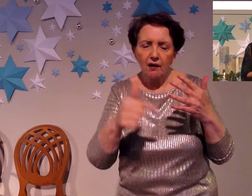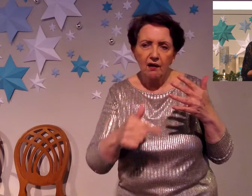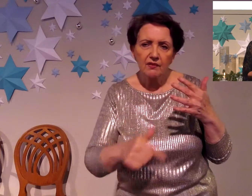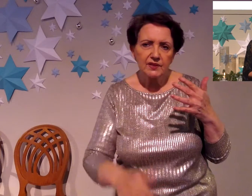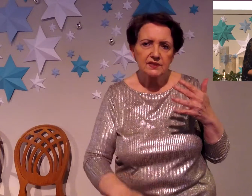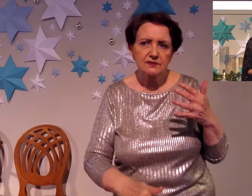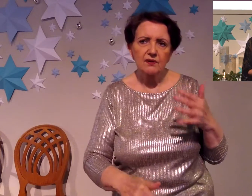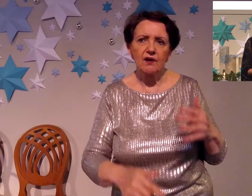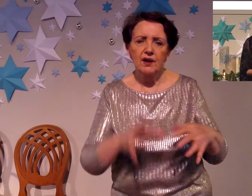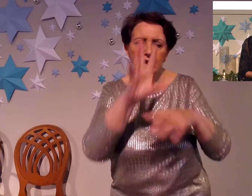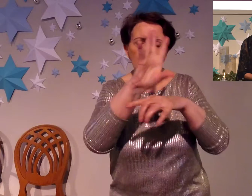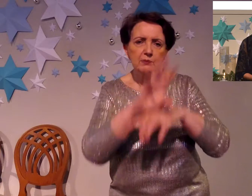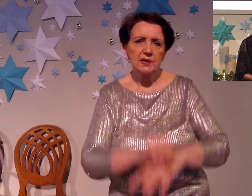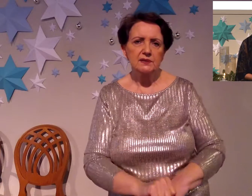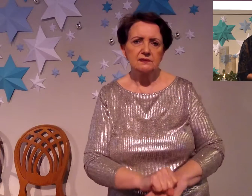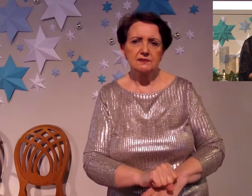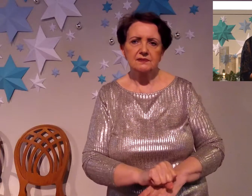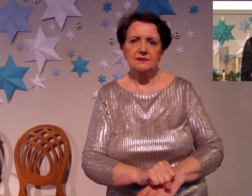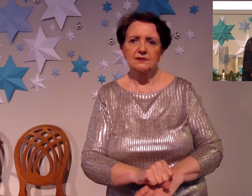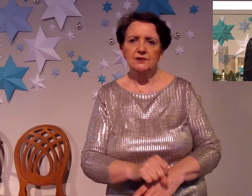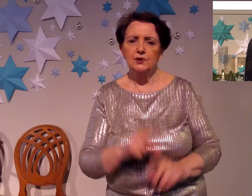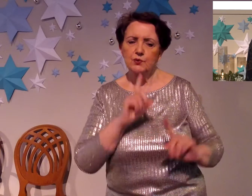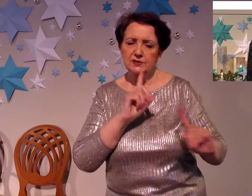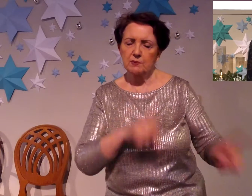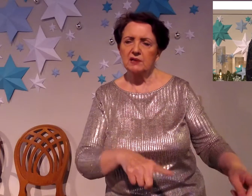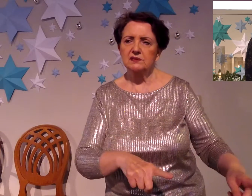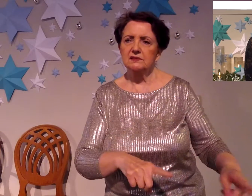habituated responses that we have.